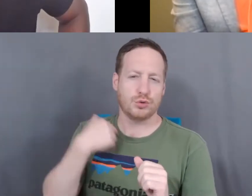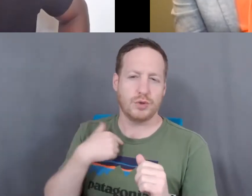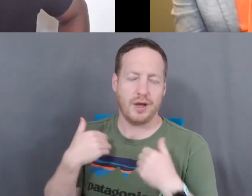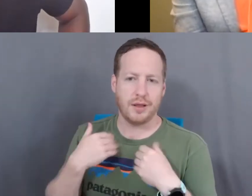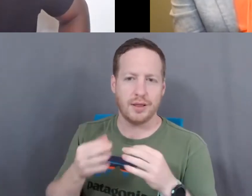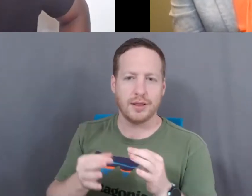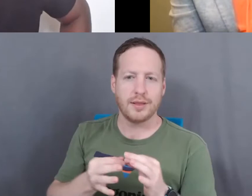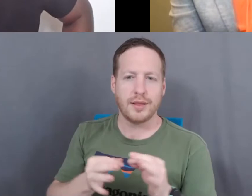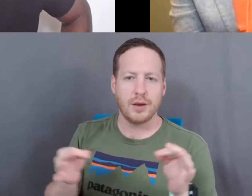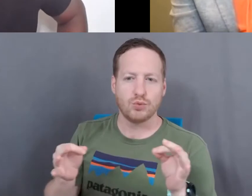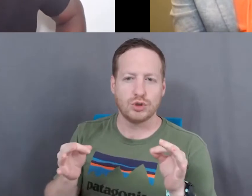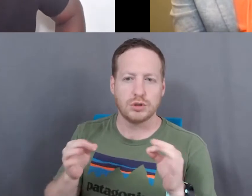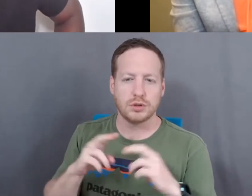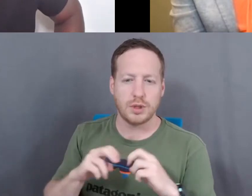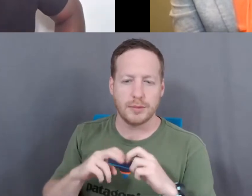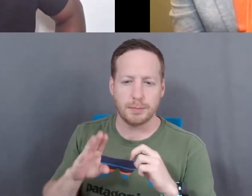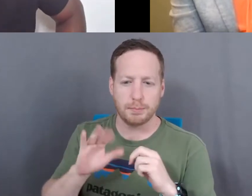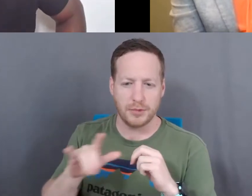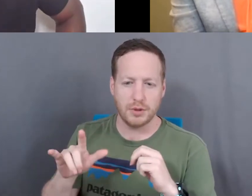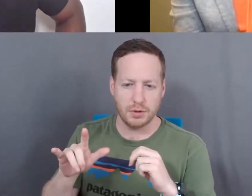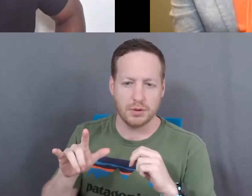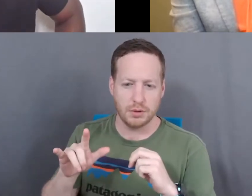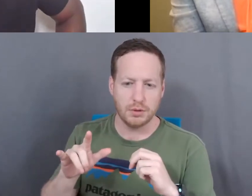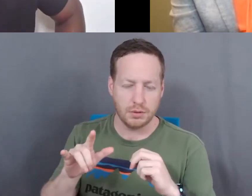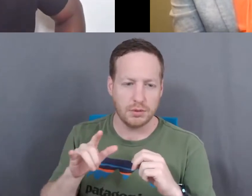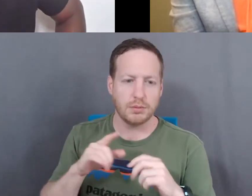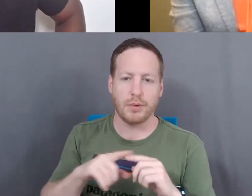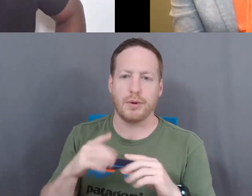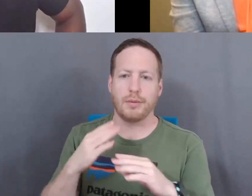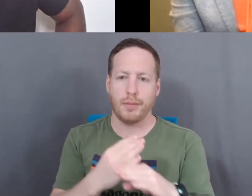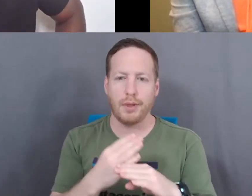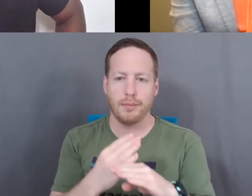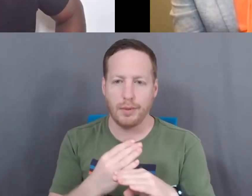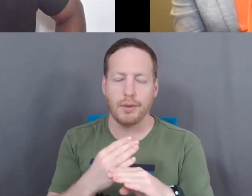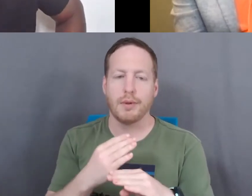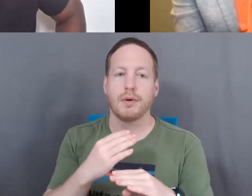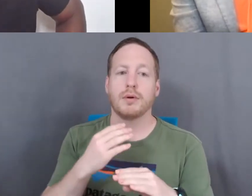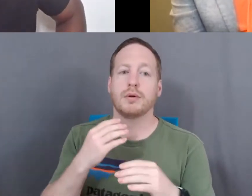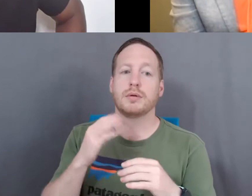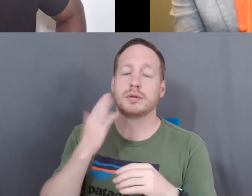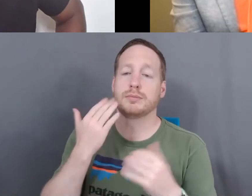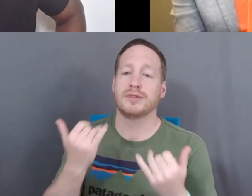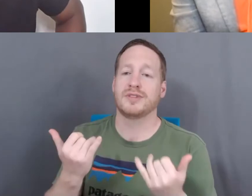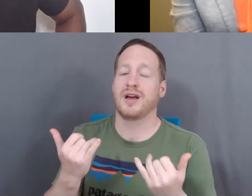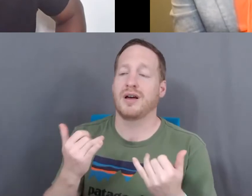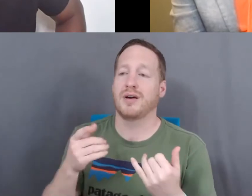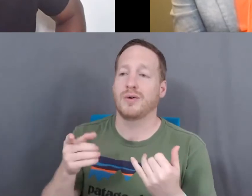And I remember before we used to have a language assessment bill, but somehow it didn't go through, it didn't